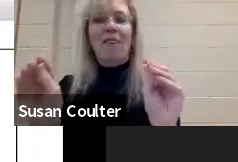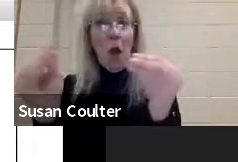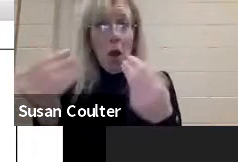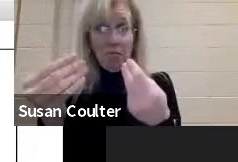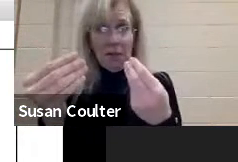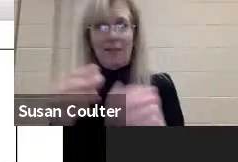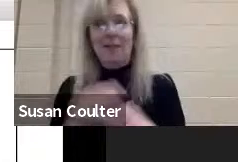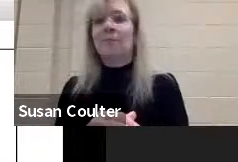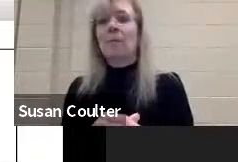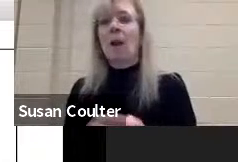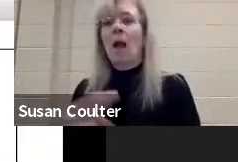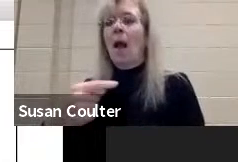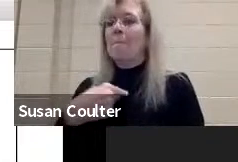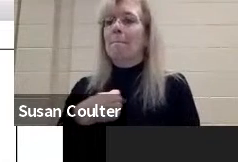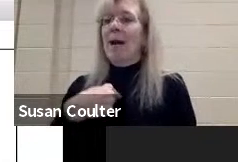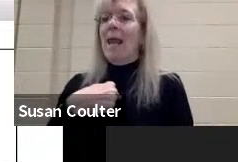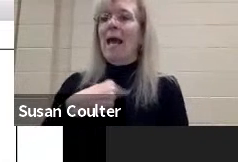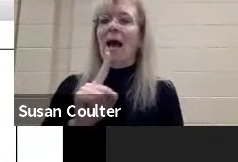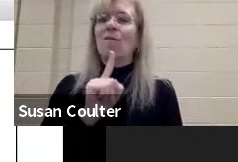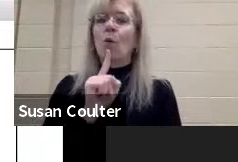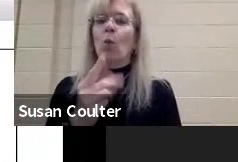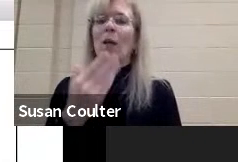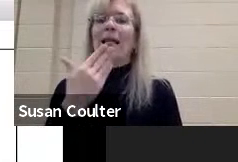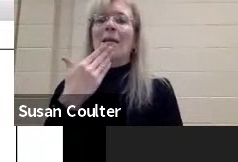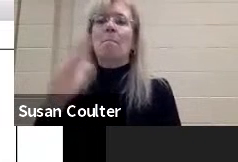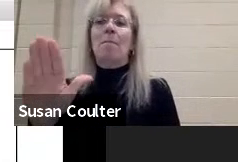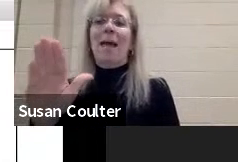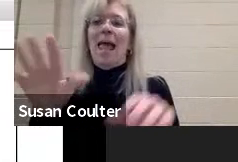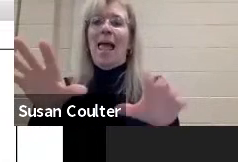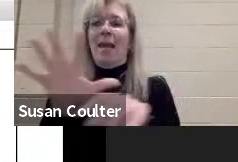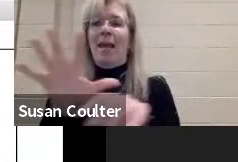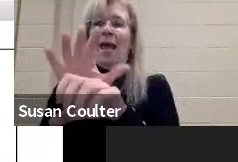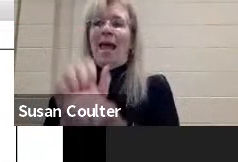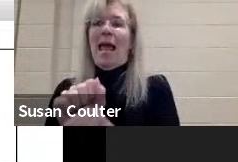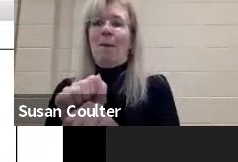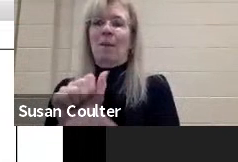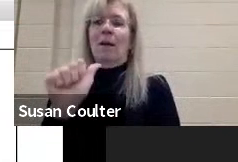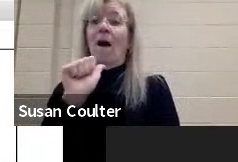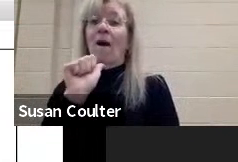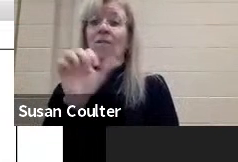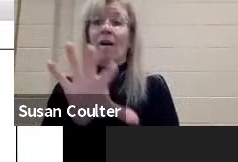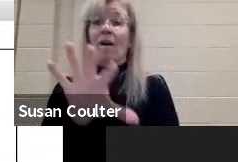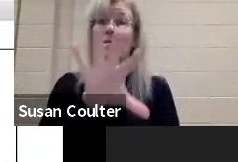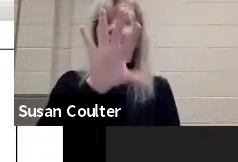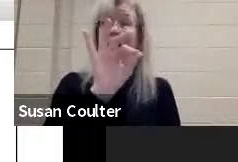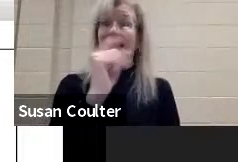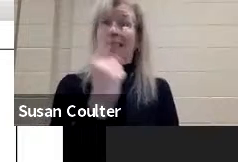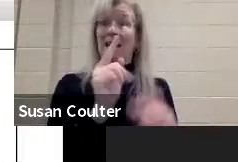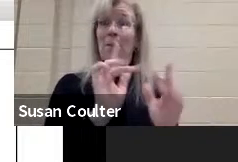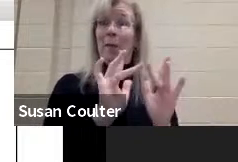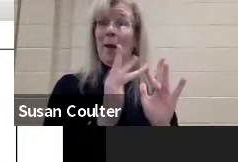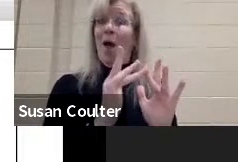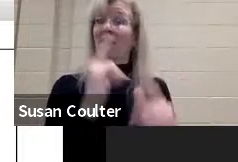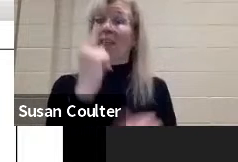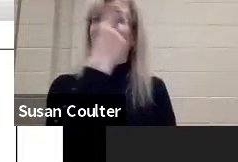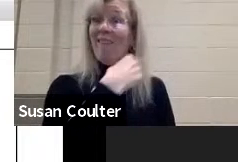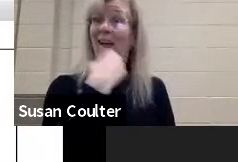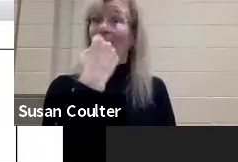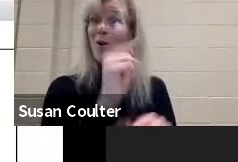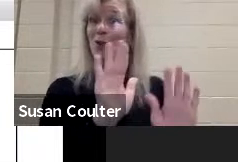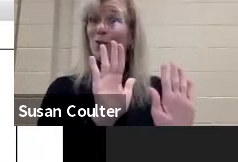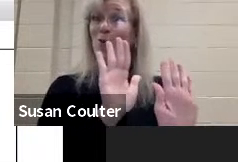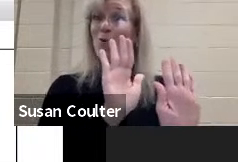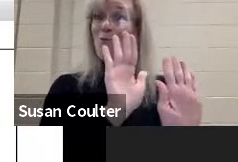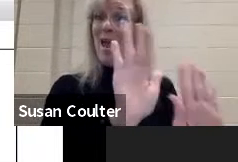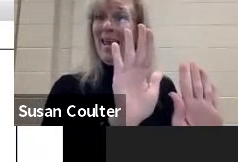here at the office. And I have a really bad habit of finding something online